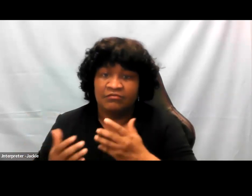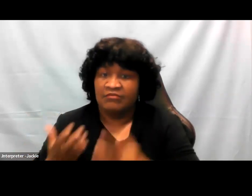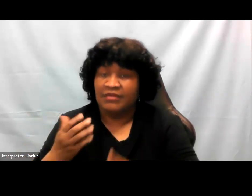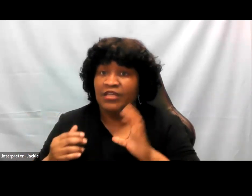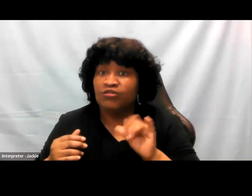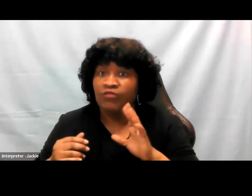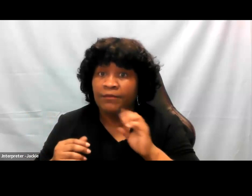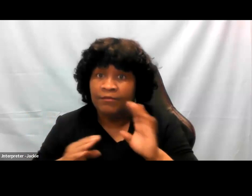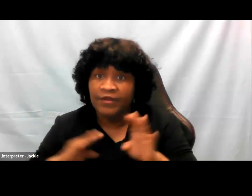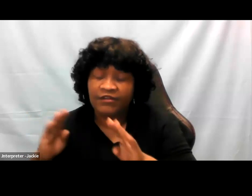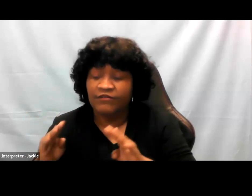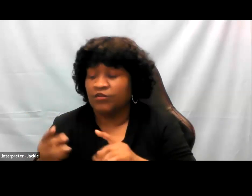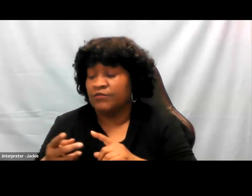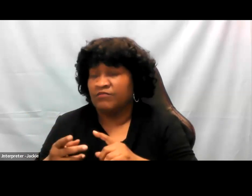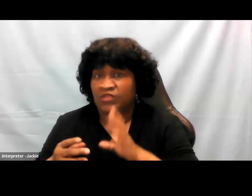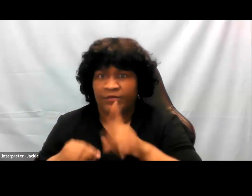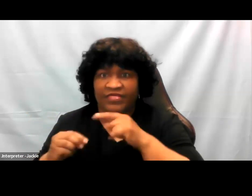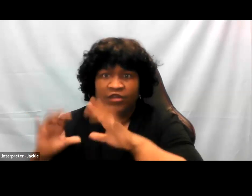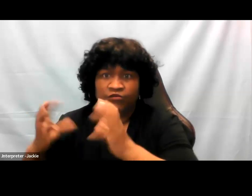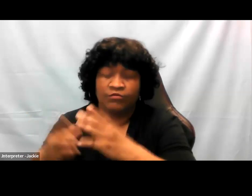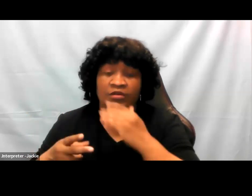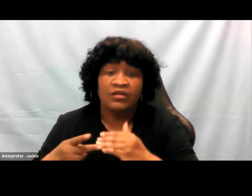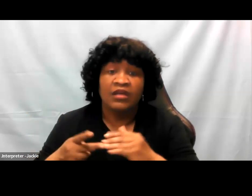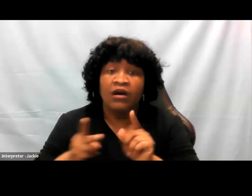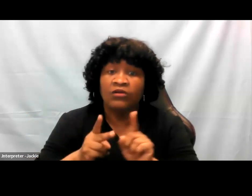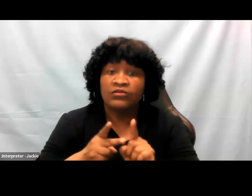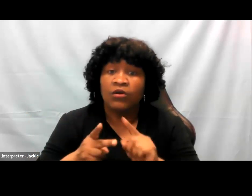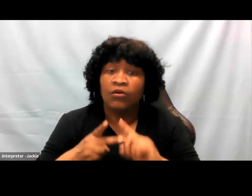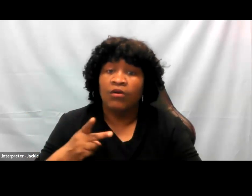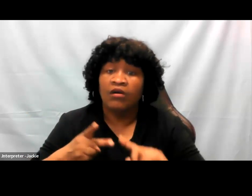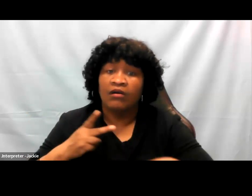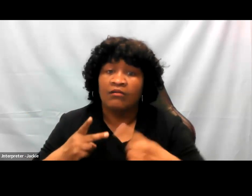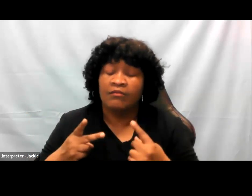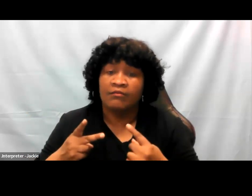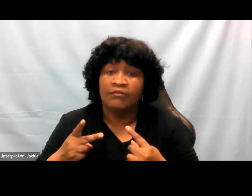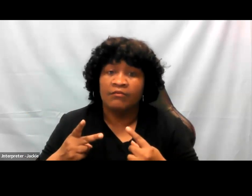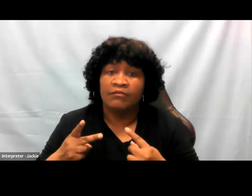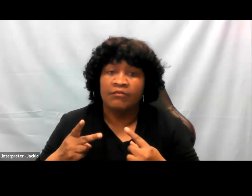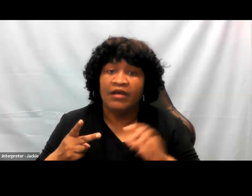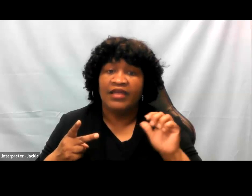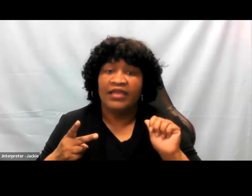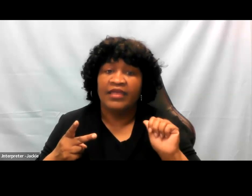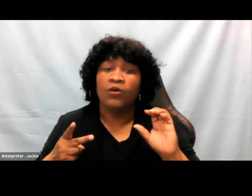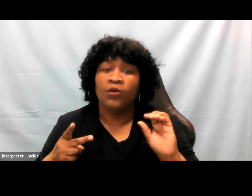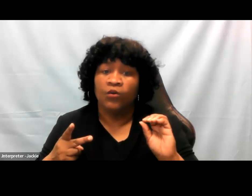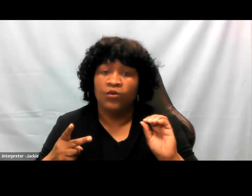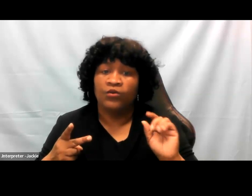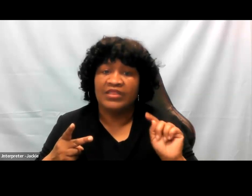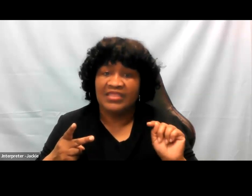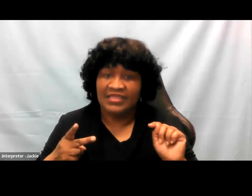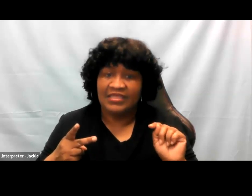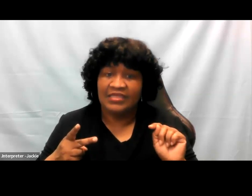behavior. And then the second is what's the place of AOT Remind me